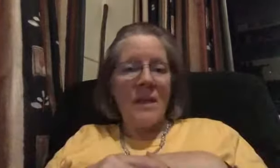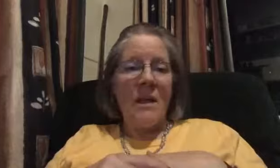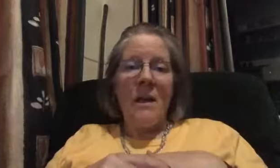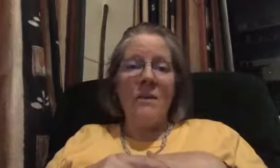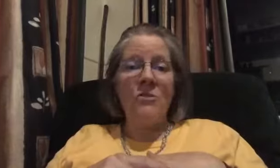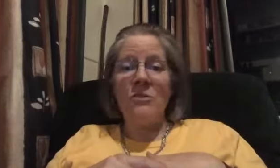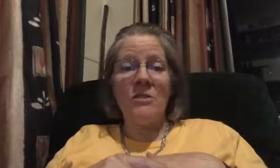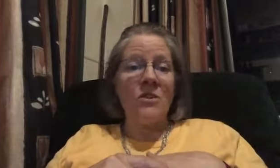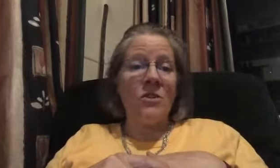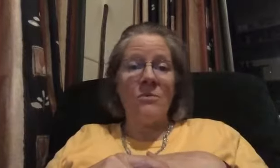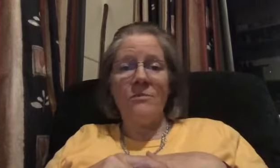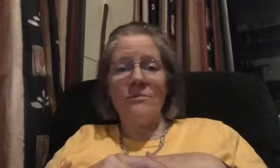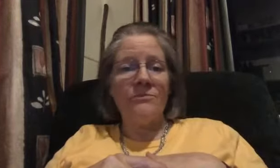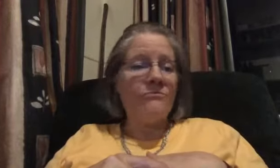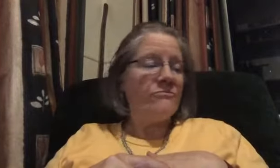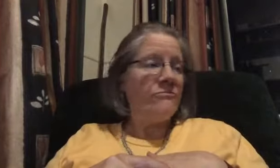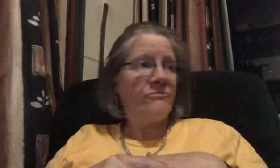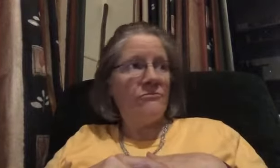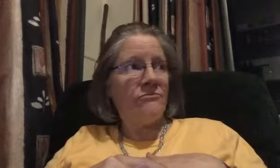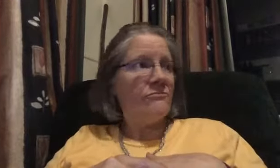I don't know the song though.